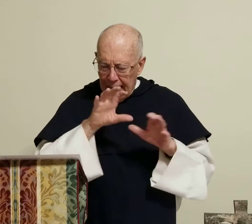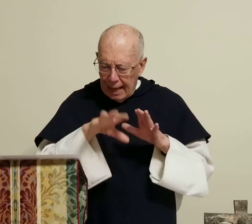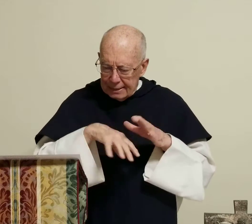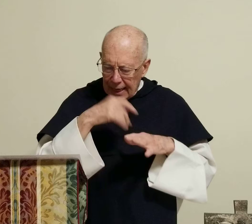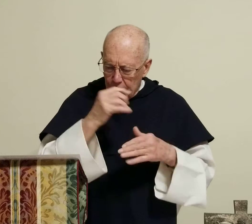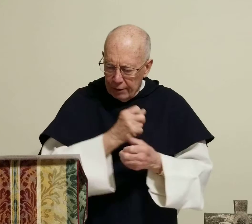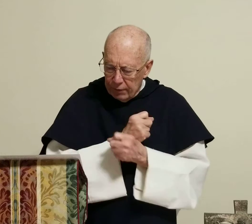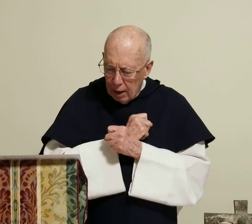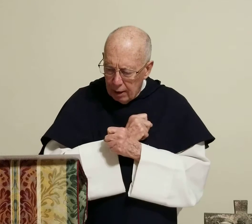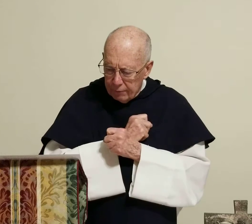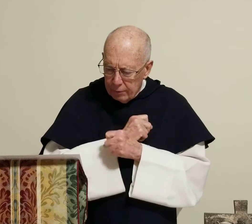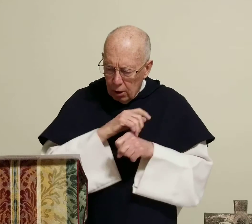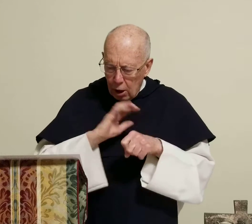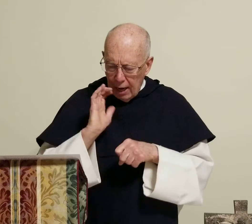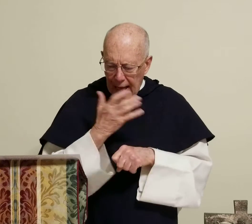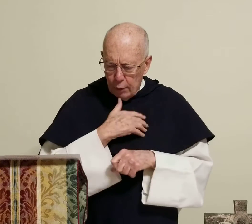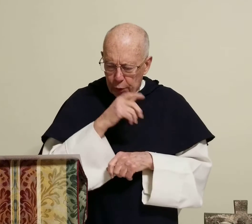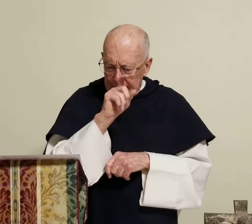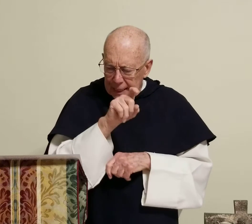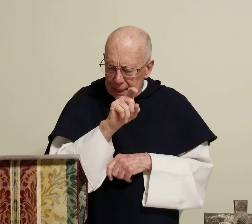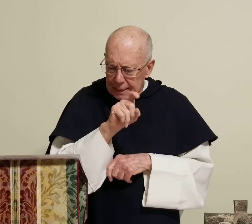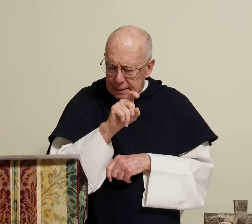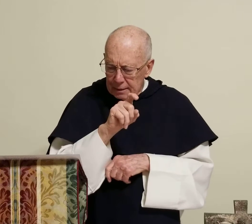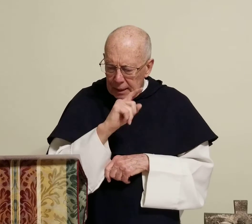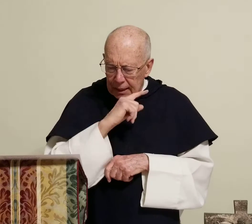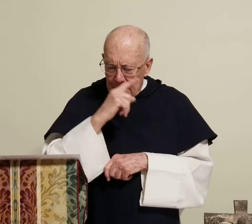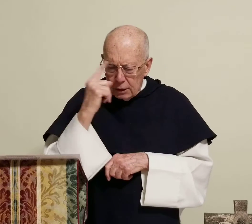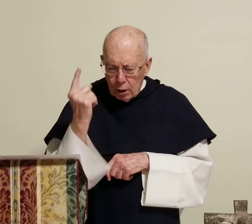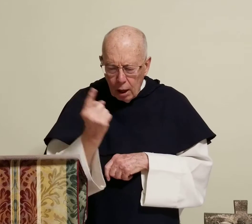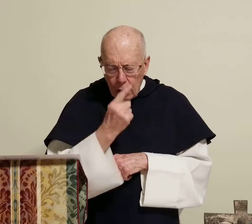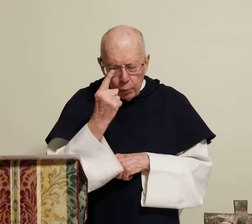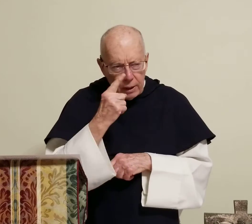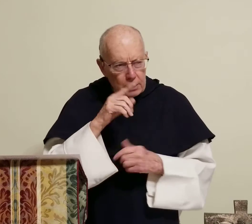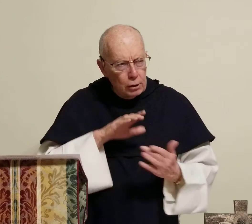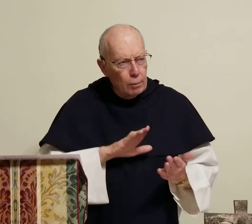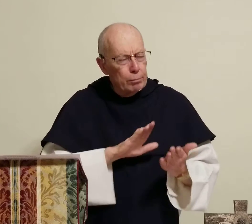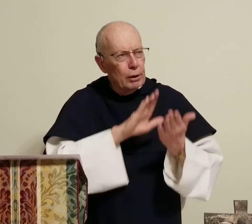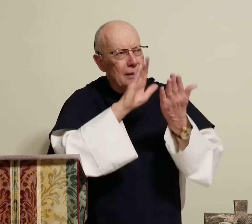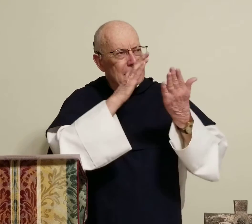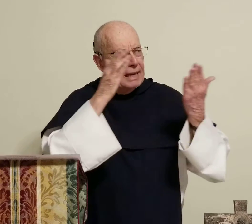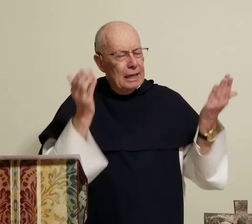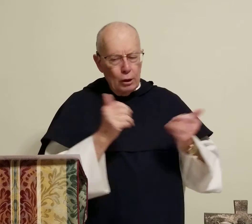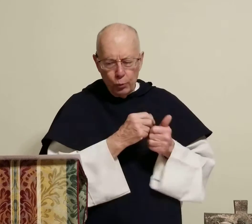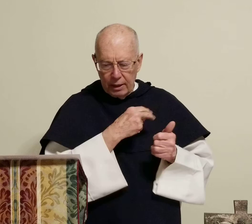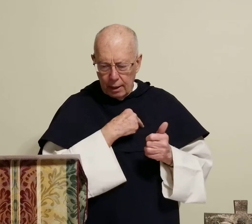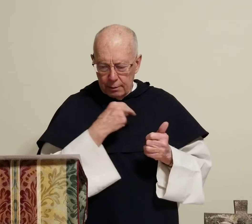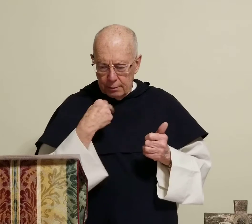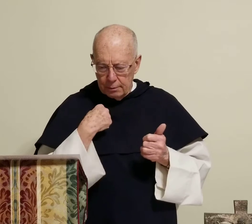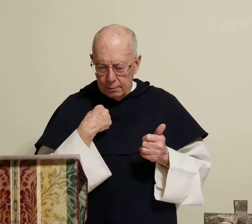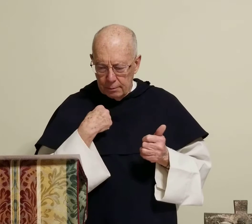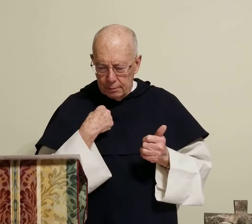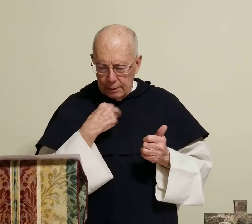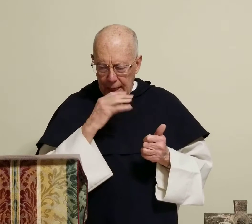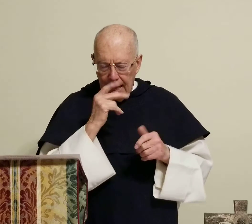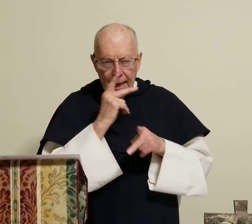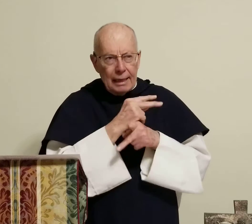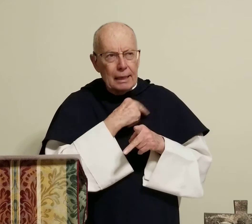as our law, but our need is always blessed ill with us, as